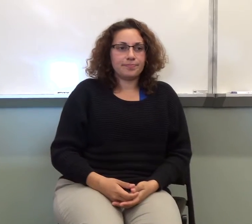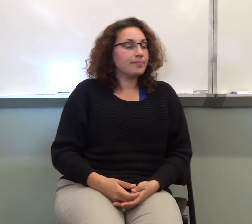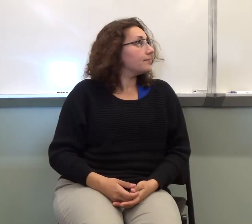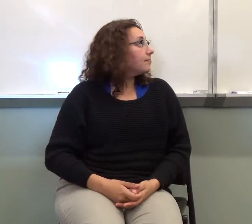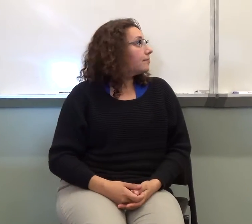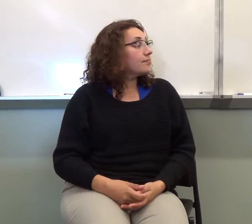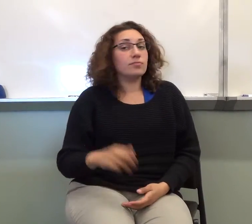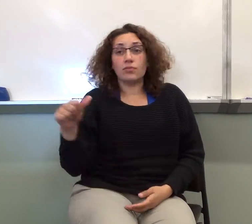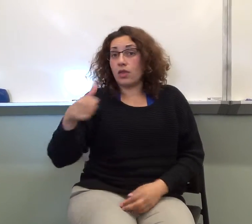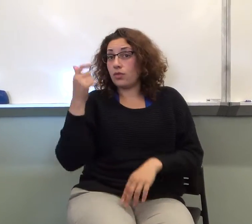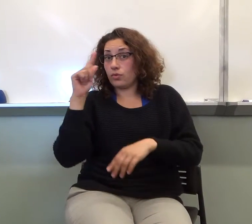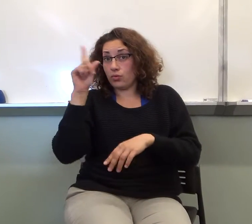Okay, any others in the homework?